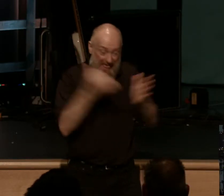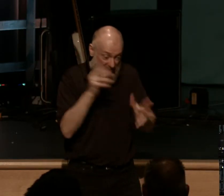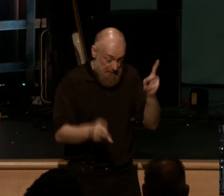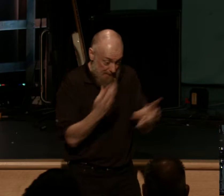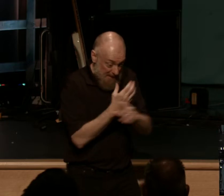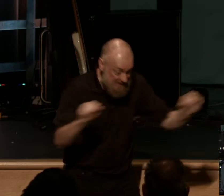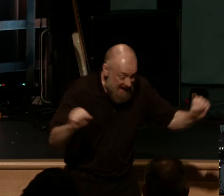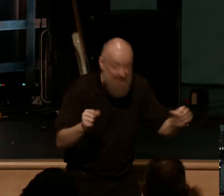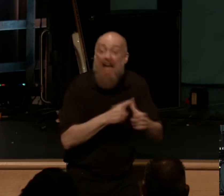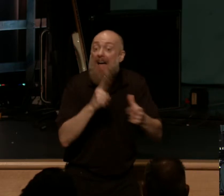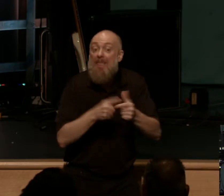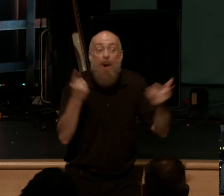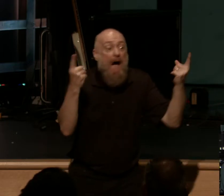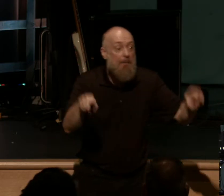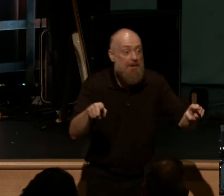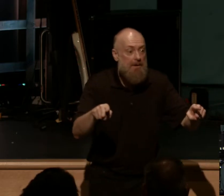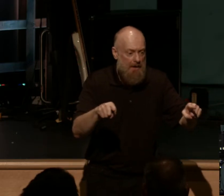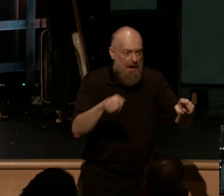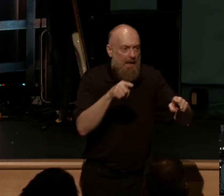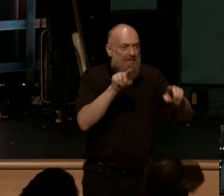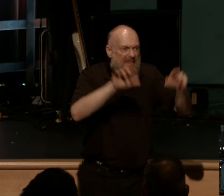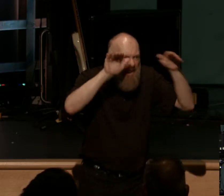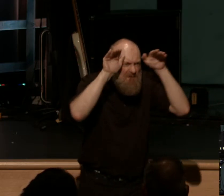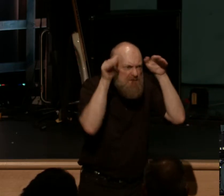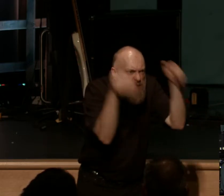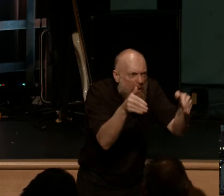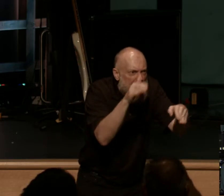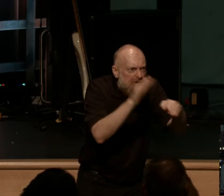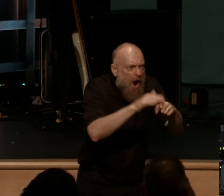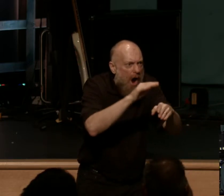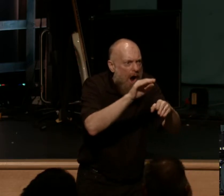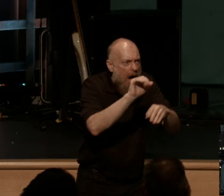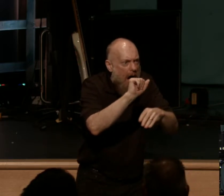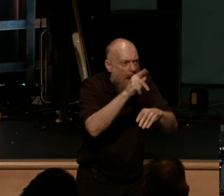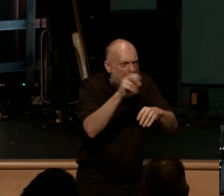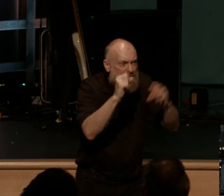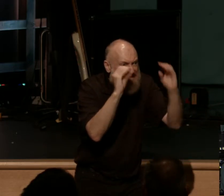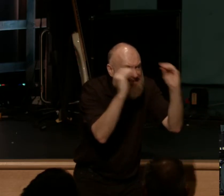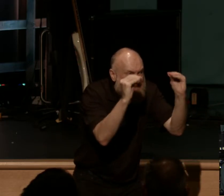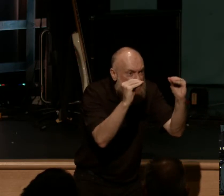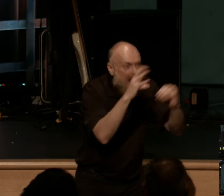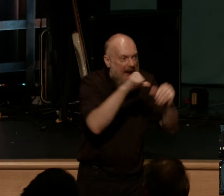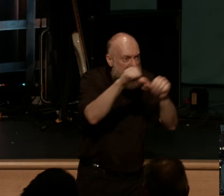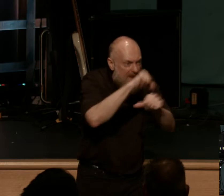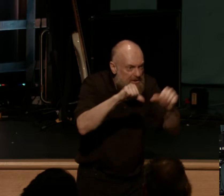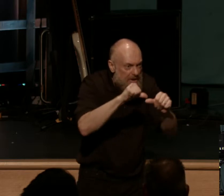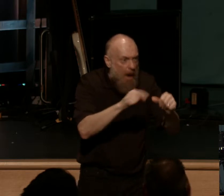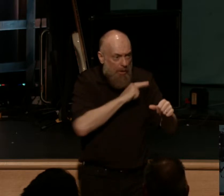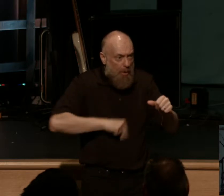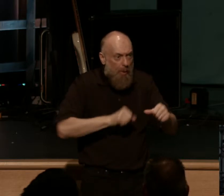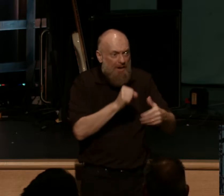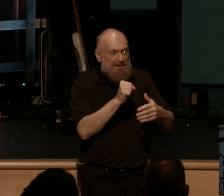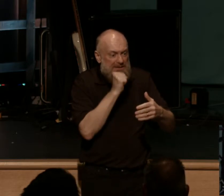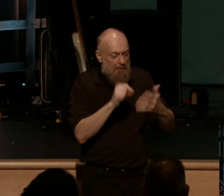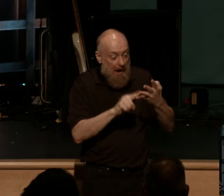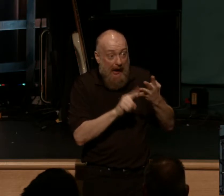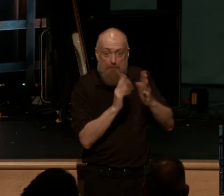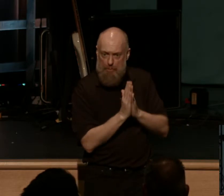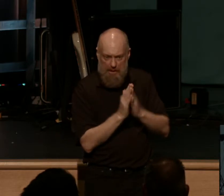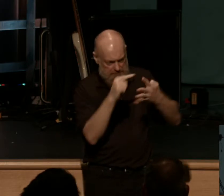next. And they devoted themselves to the apostles' teaching and the fellowship, to the breaking of bread and the